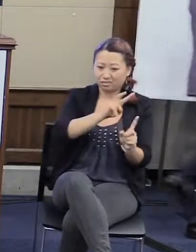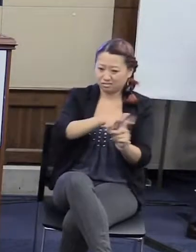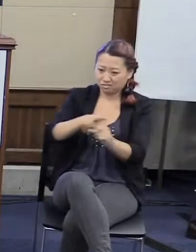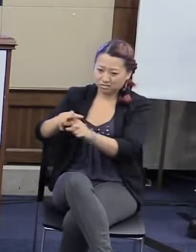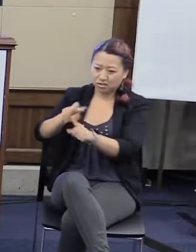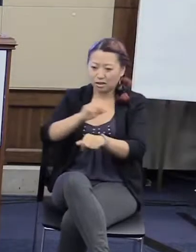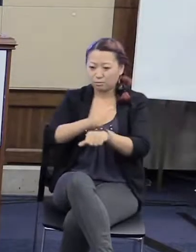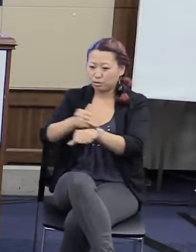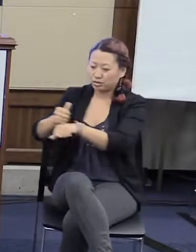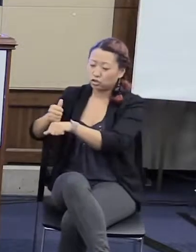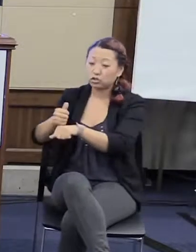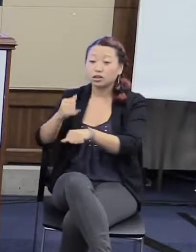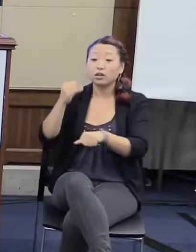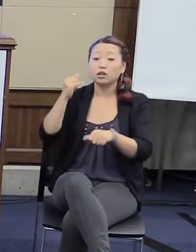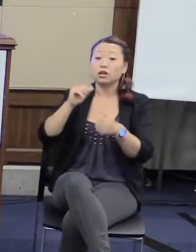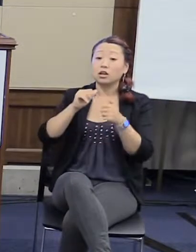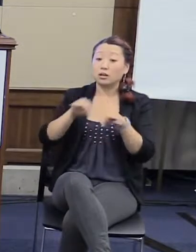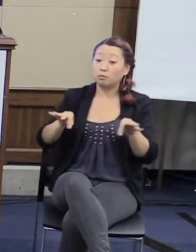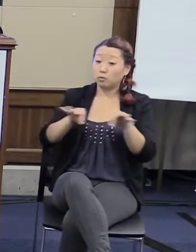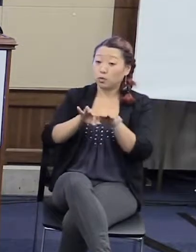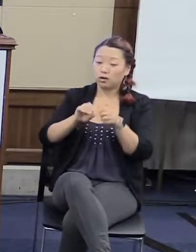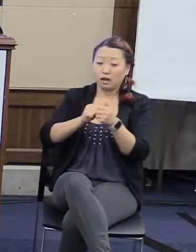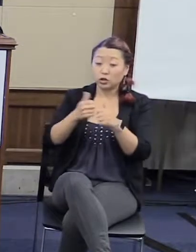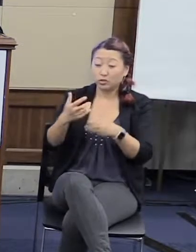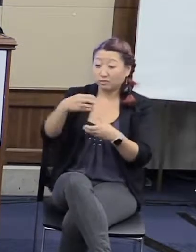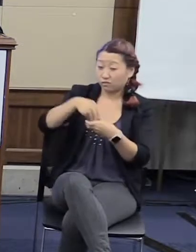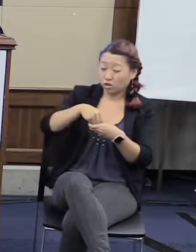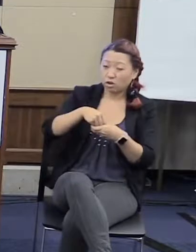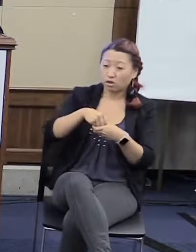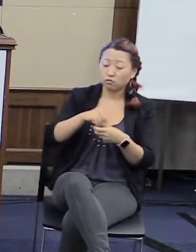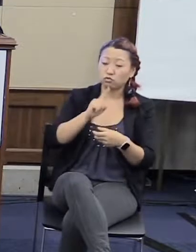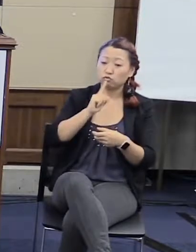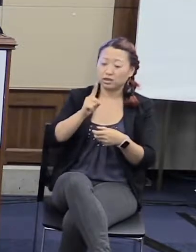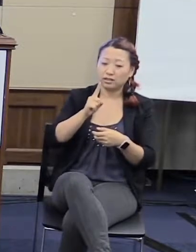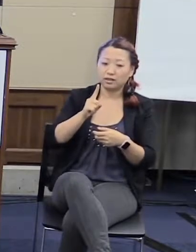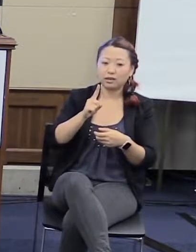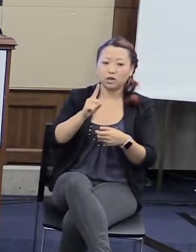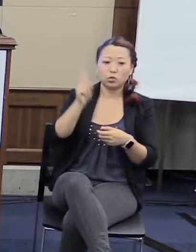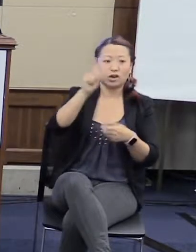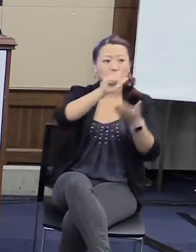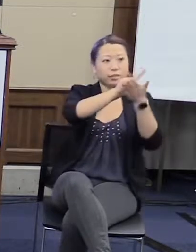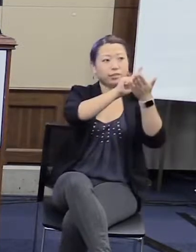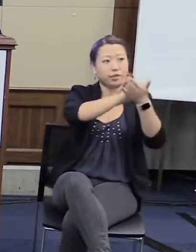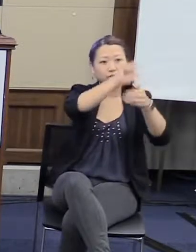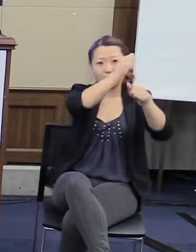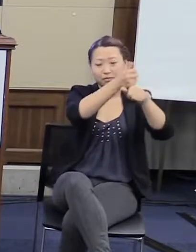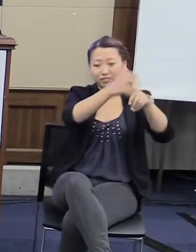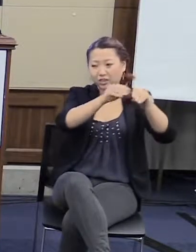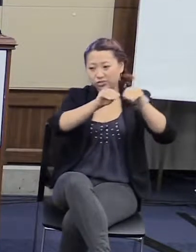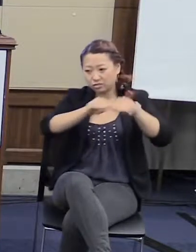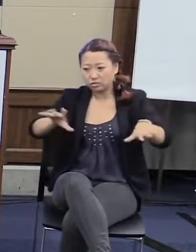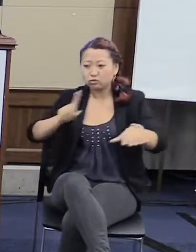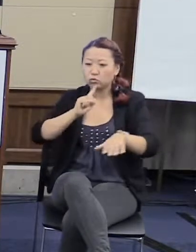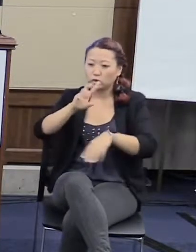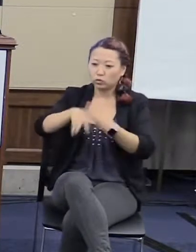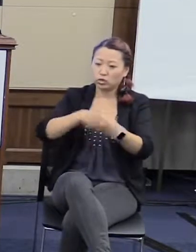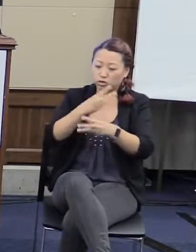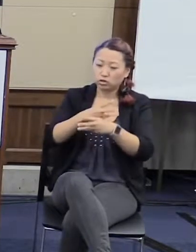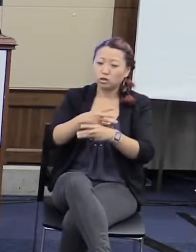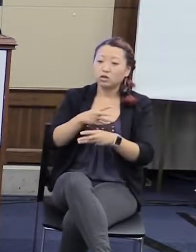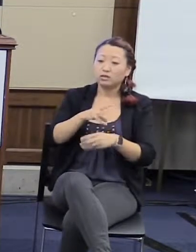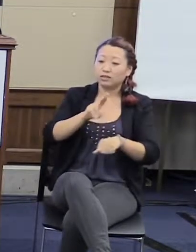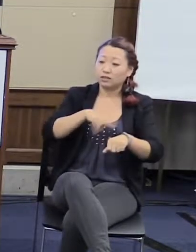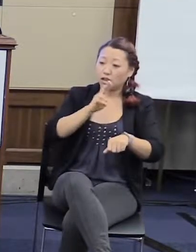there's a chance to get involved, it really is where the rubber meets the road. So, for example, at the national level, WIOA